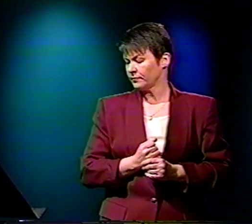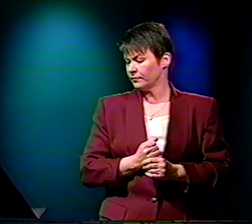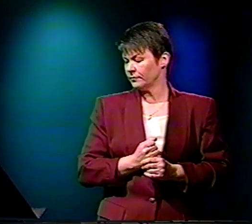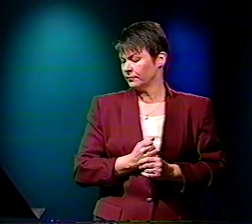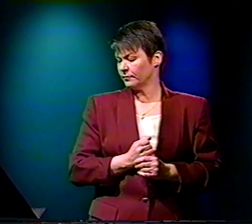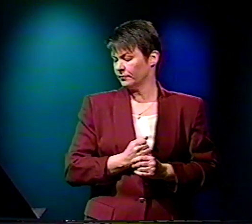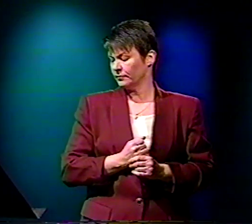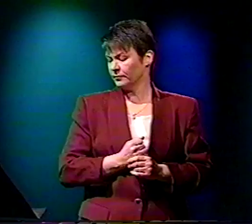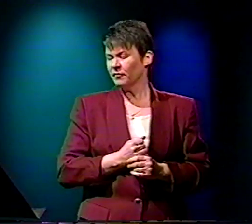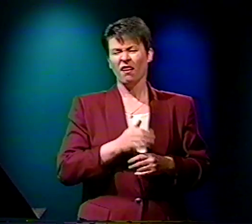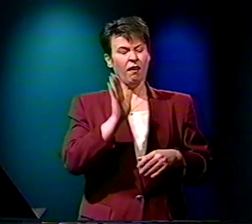detest.